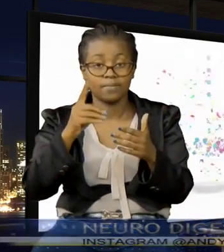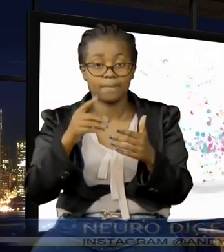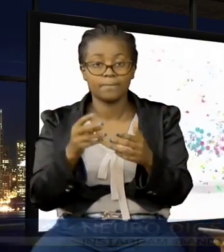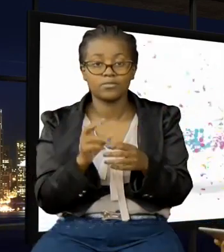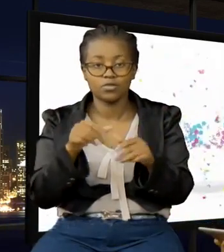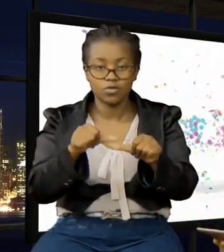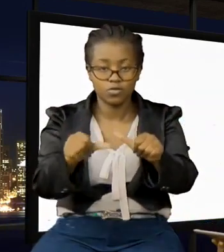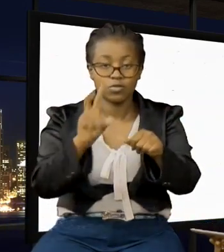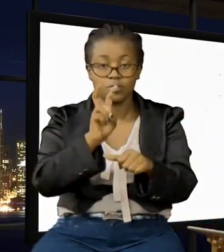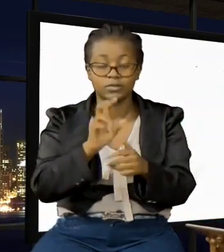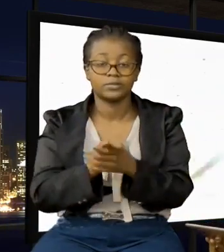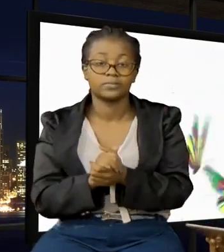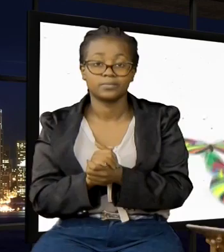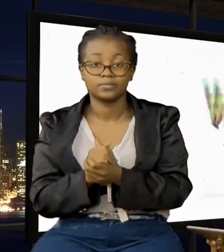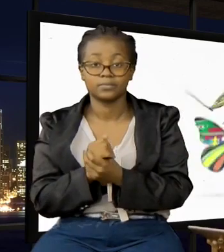Stay tuned.